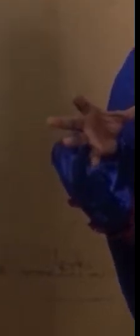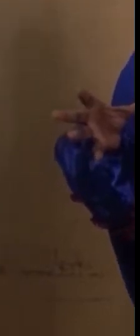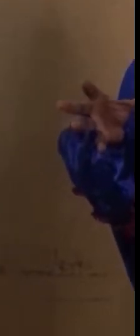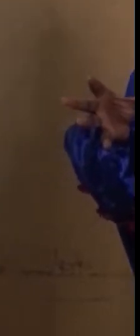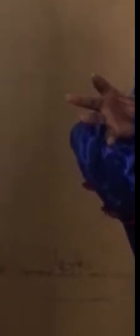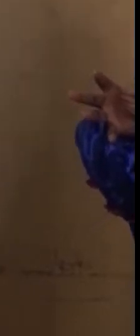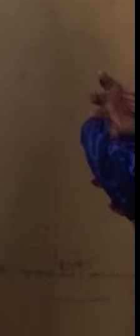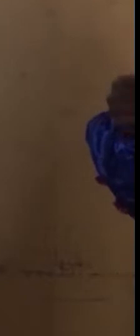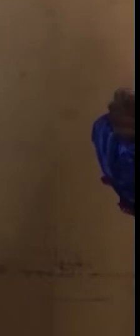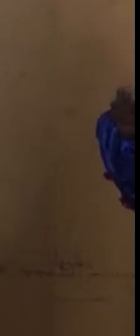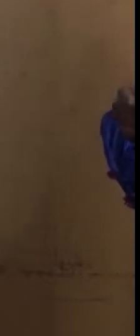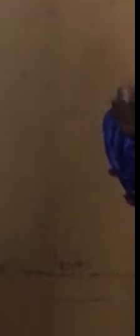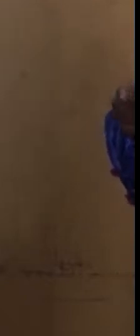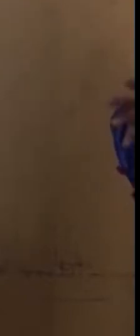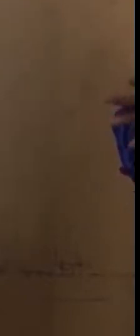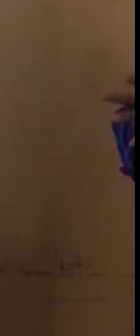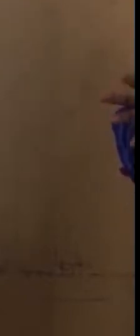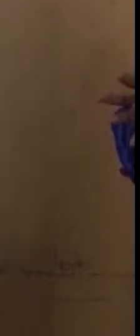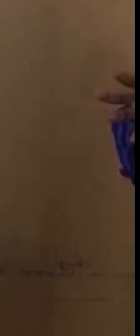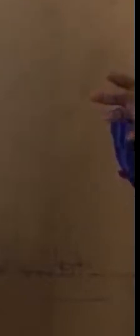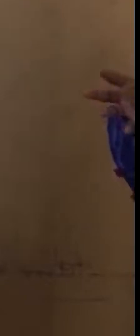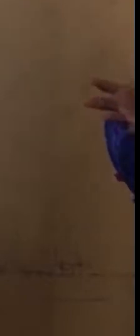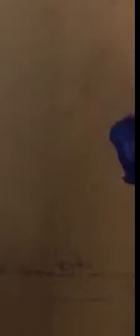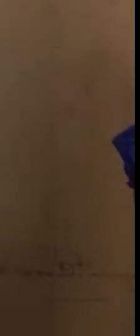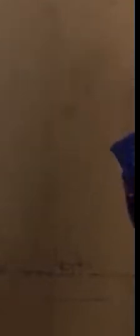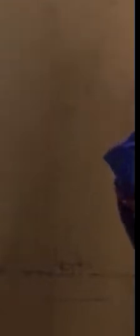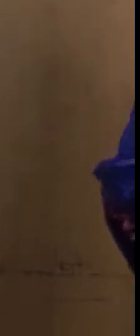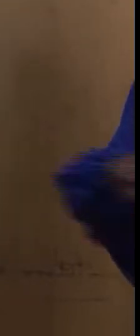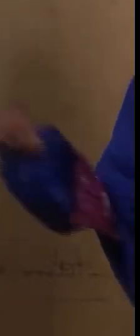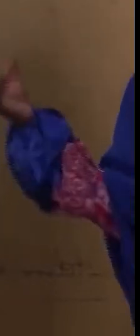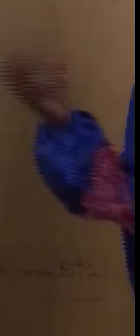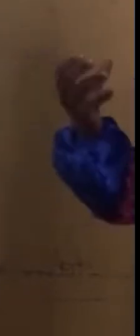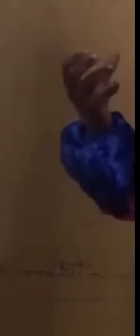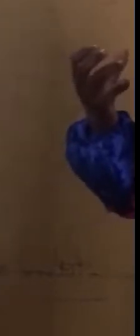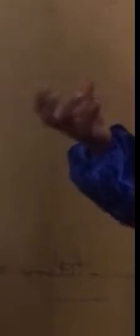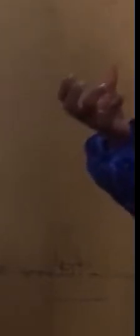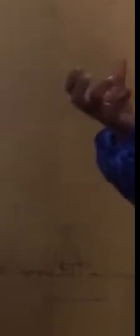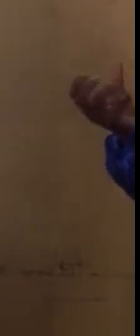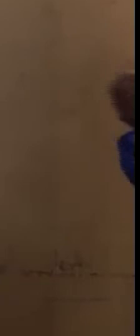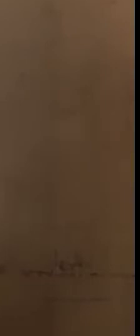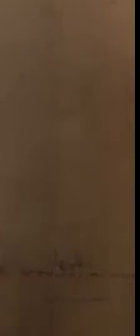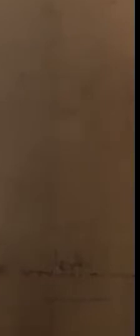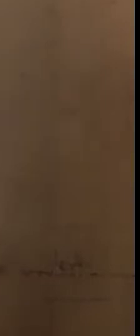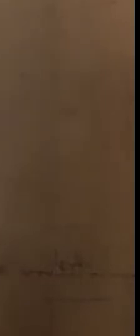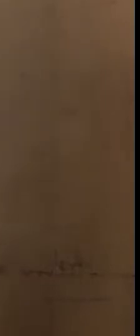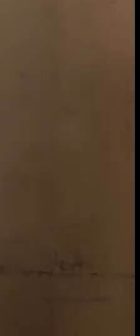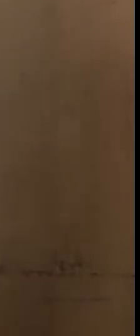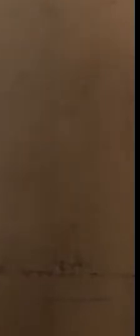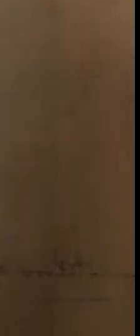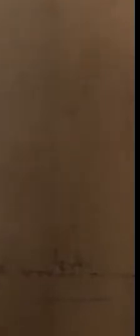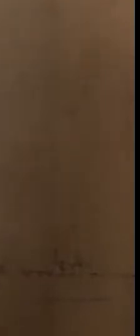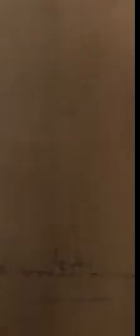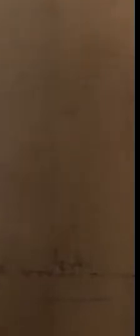water. So if care is not taken, anything can happen. It can even flow down and wash away the crops.